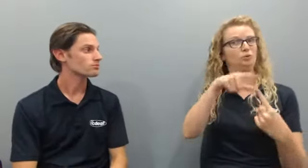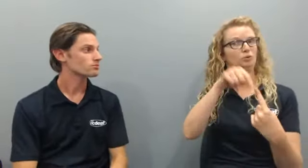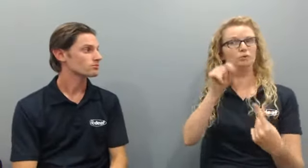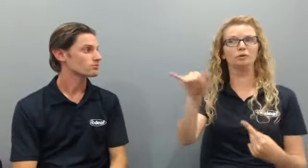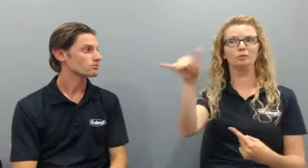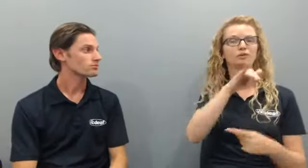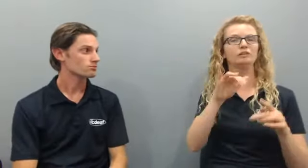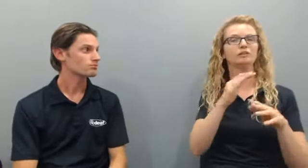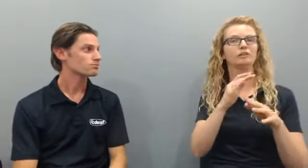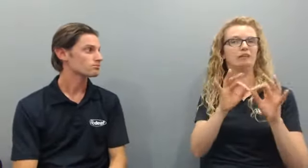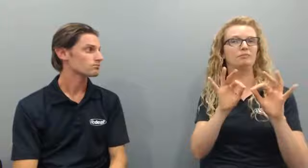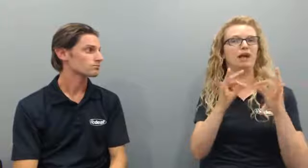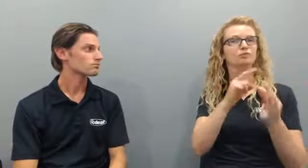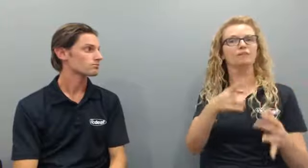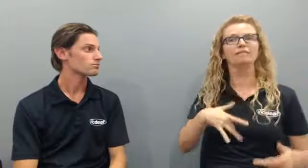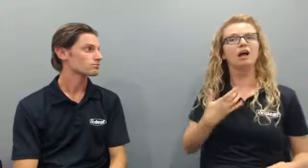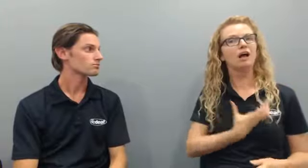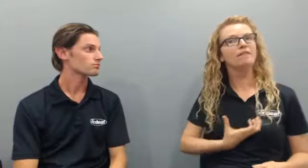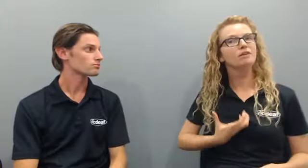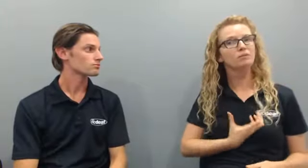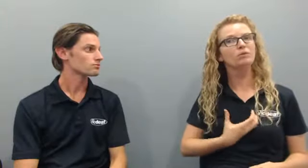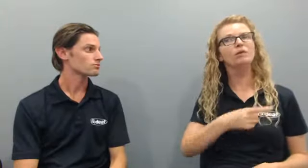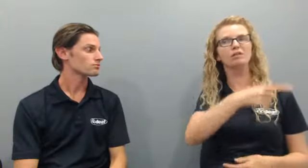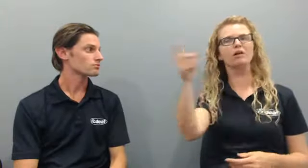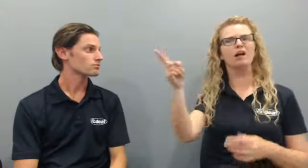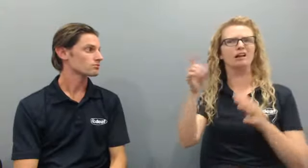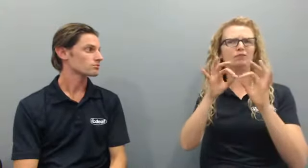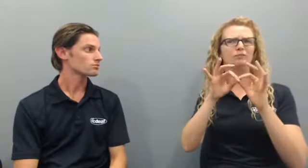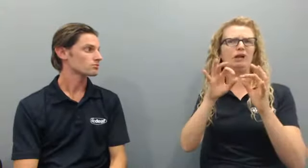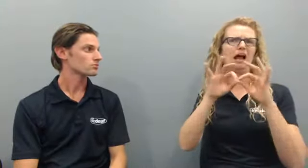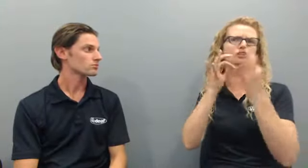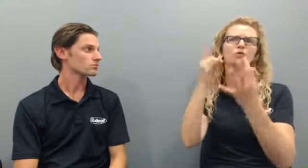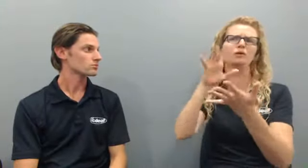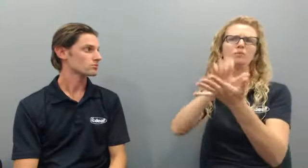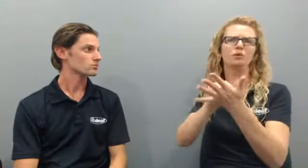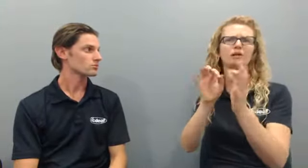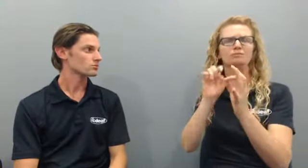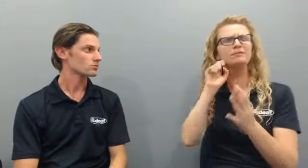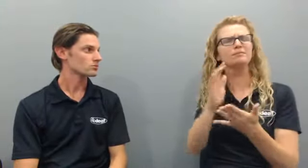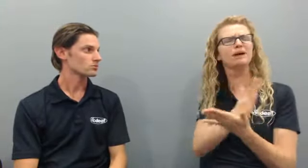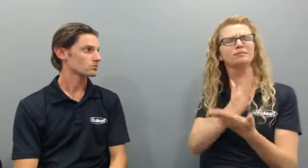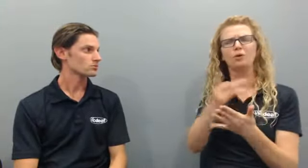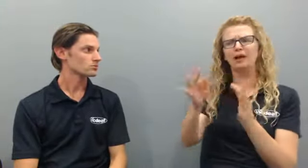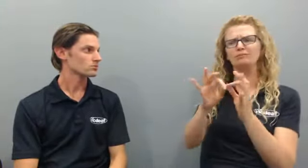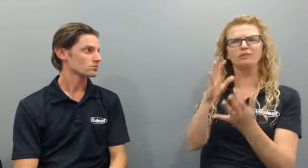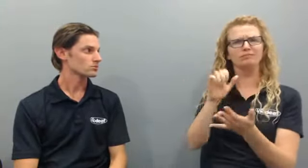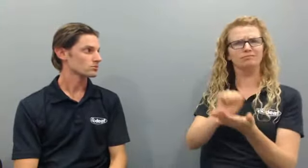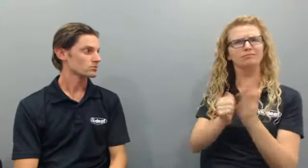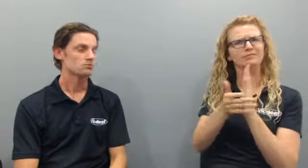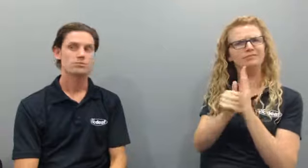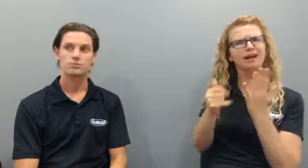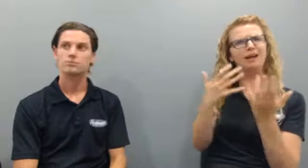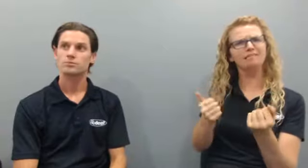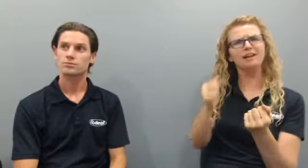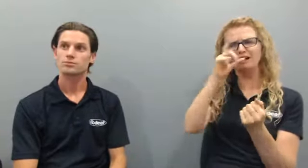medical appointments. It's completely your choice. You can go with the organisation you feel comfortable with. The agency that book the interpreters will ensure they